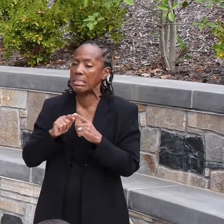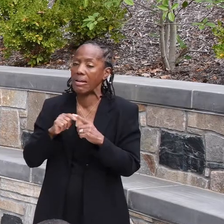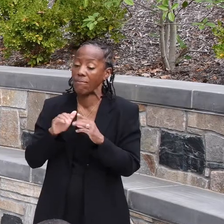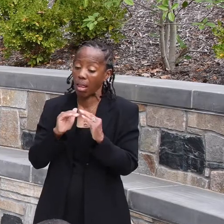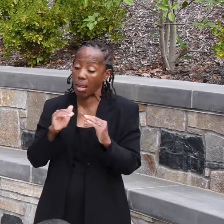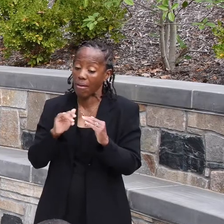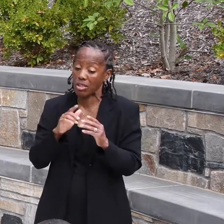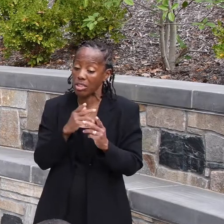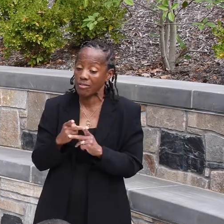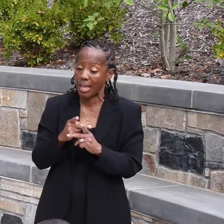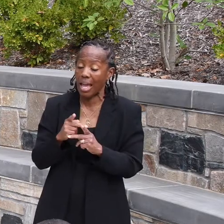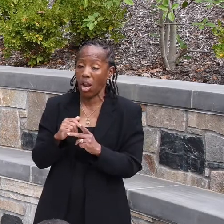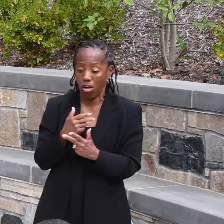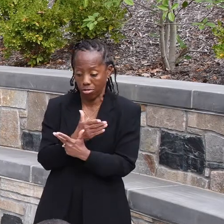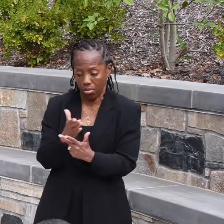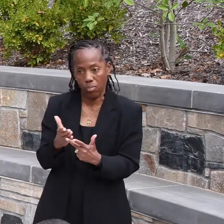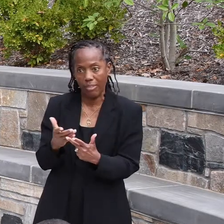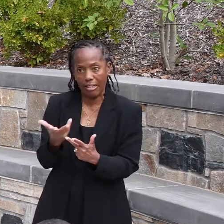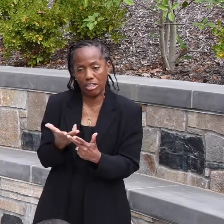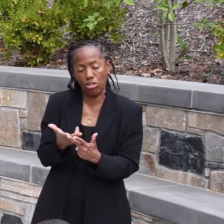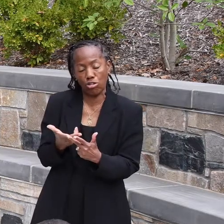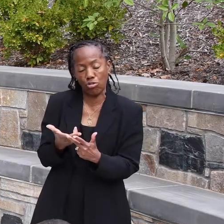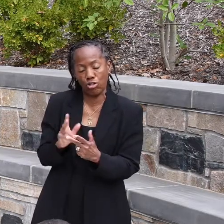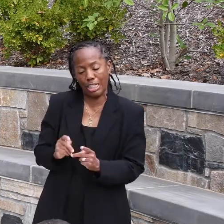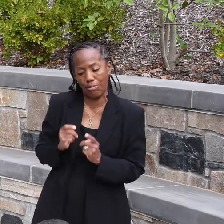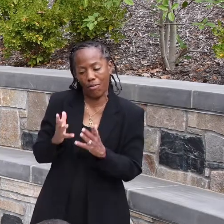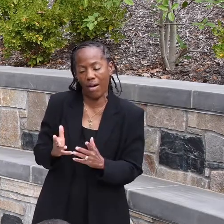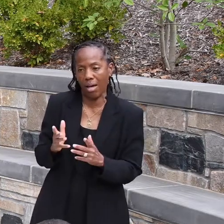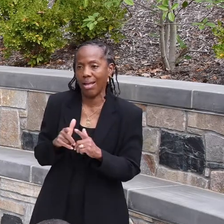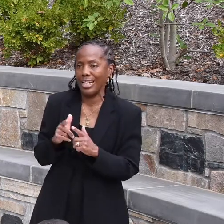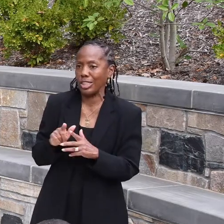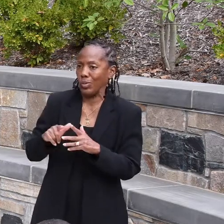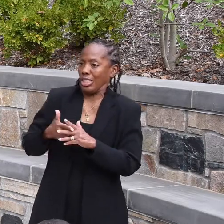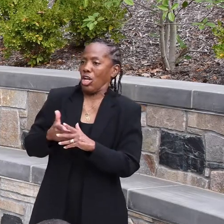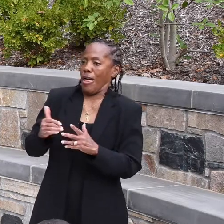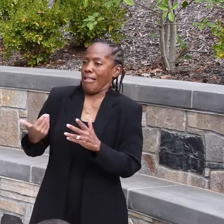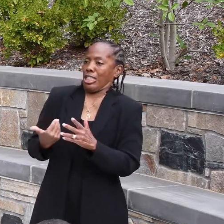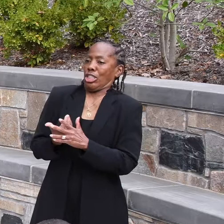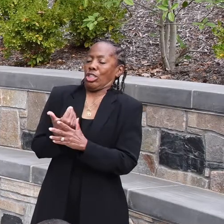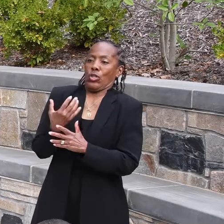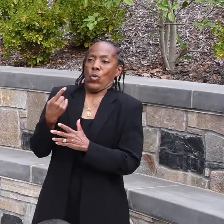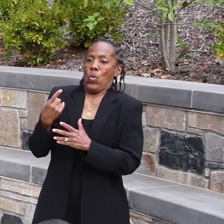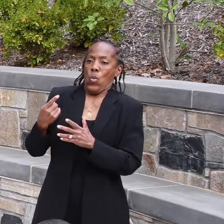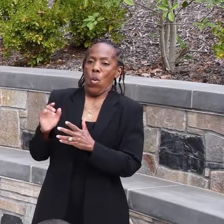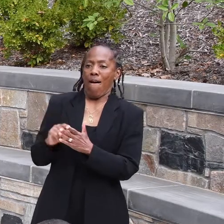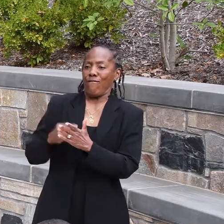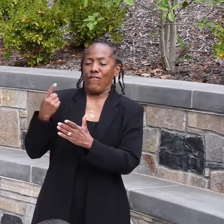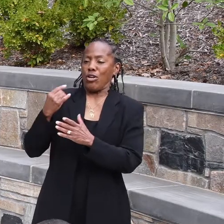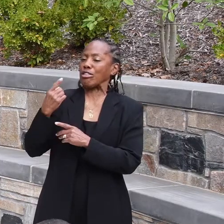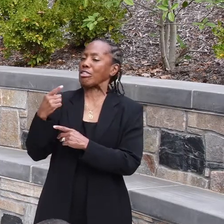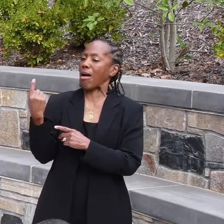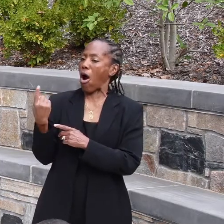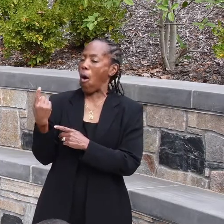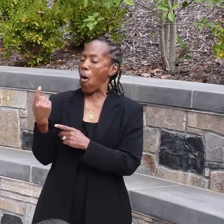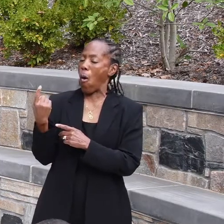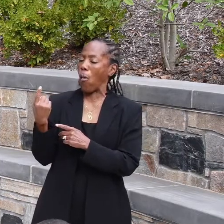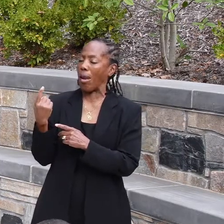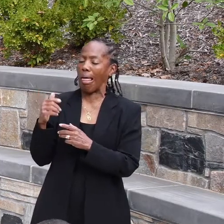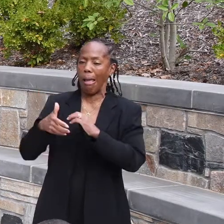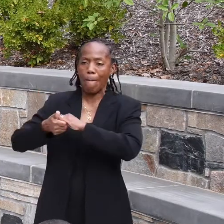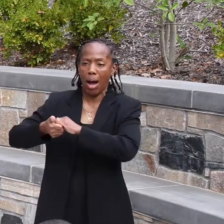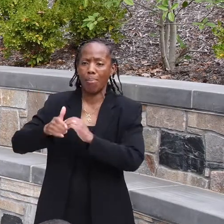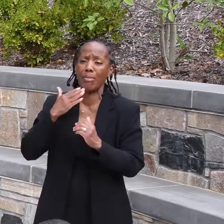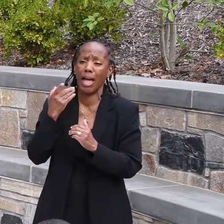providers. And as we embark on this one-of-a-kind partnership, thank you again to our